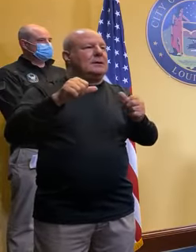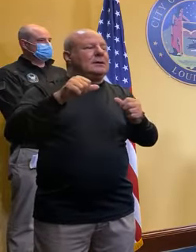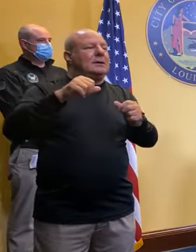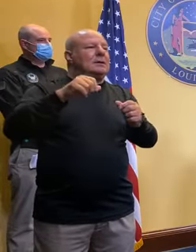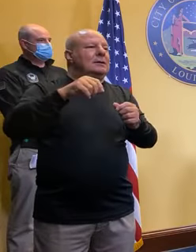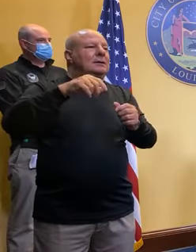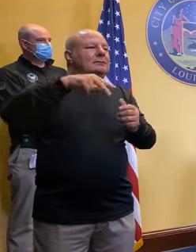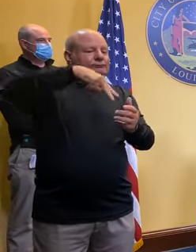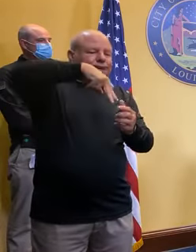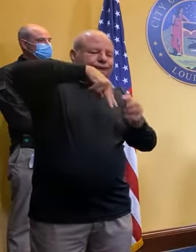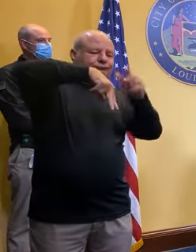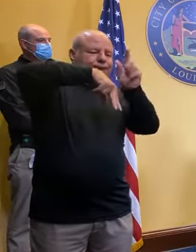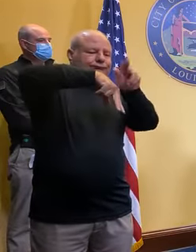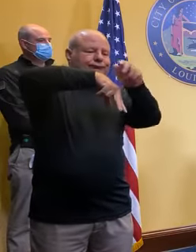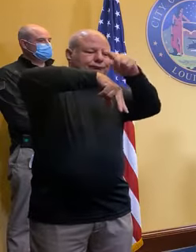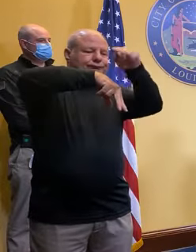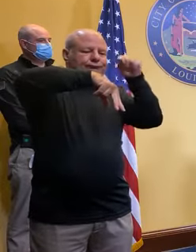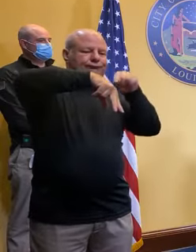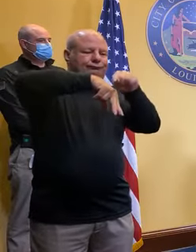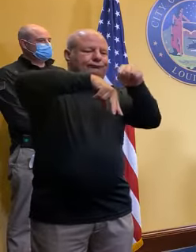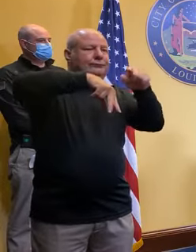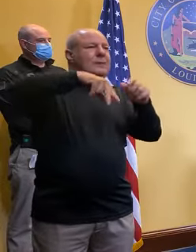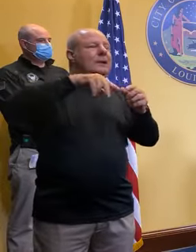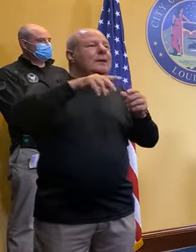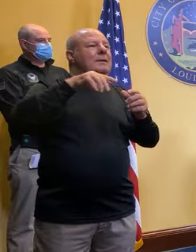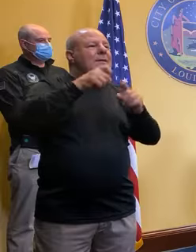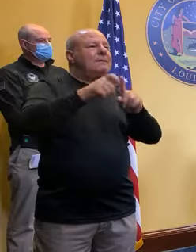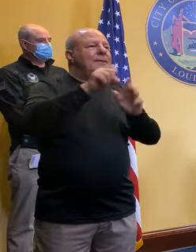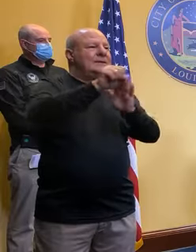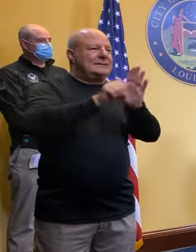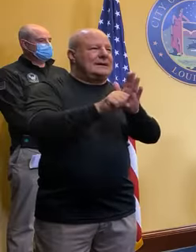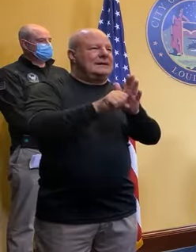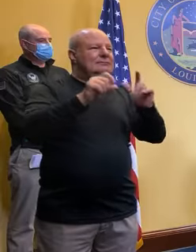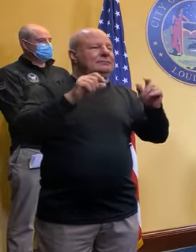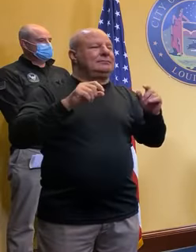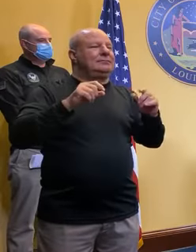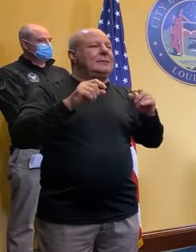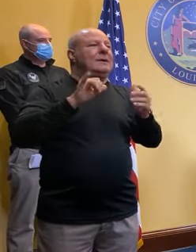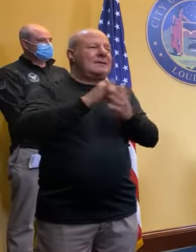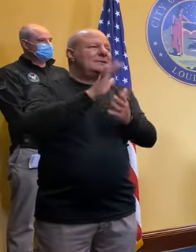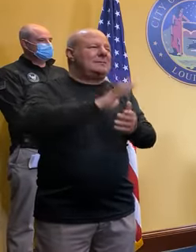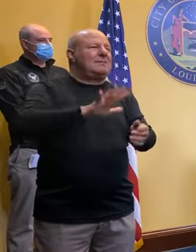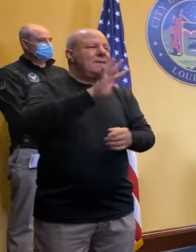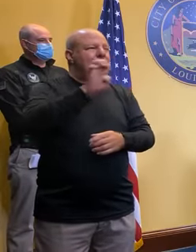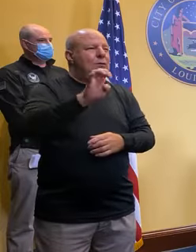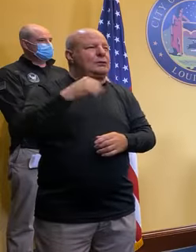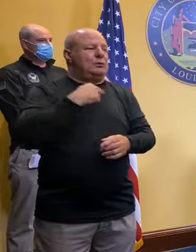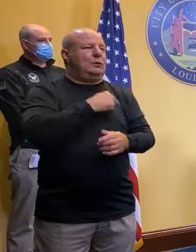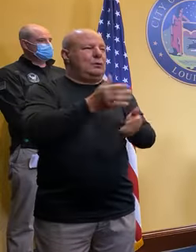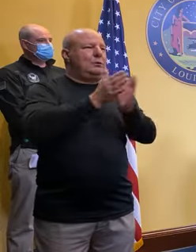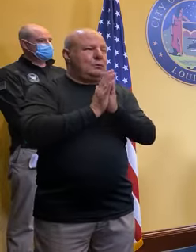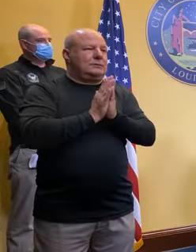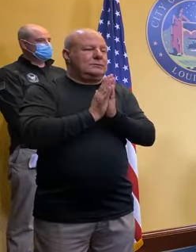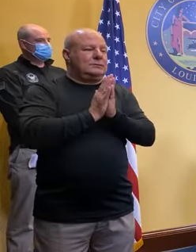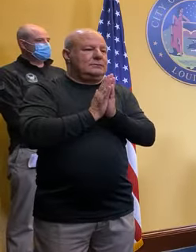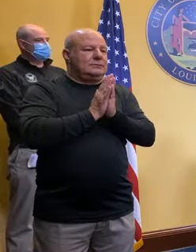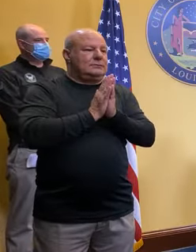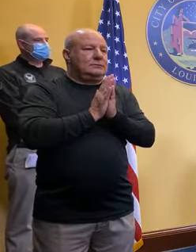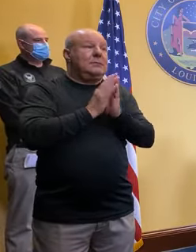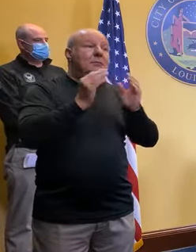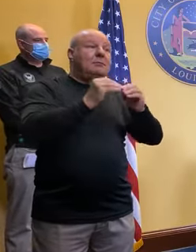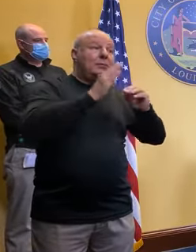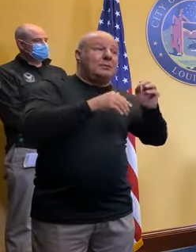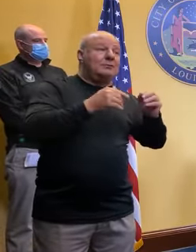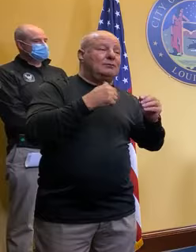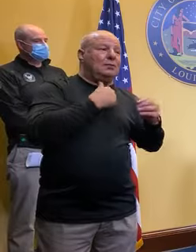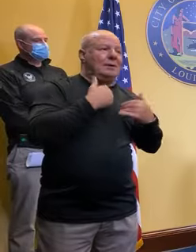state, and that is about 400 that we have requested in addition to what we have. But again, wanting